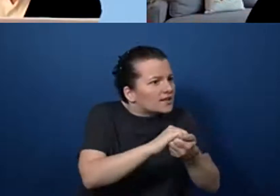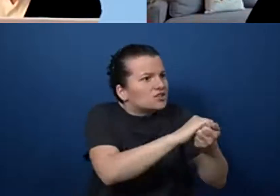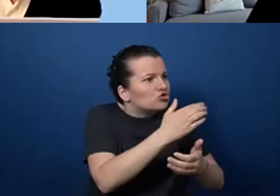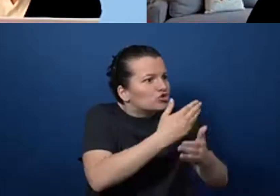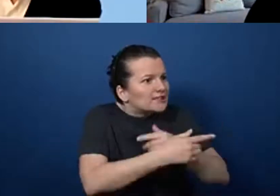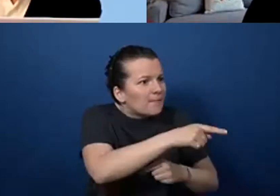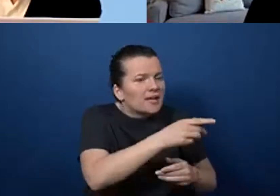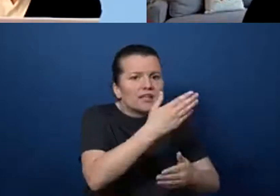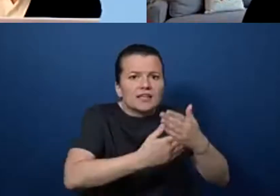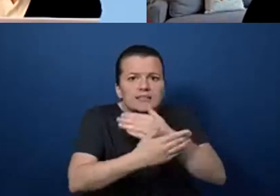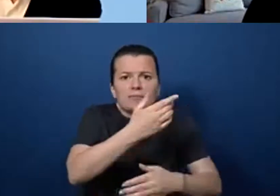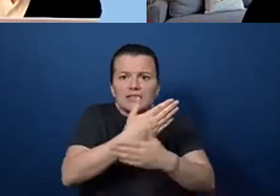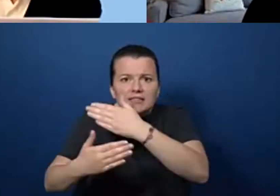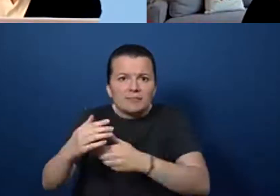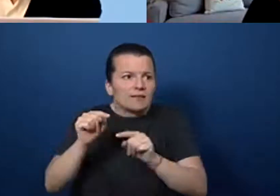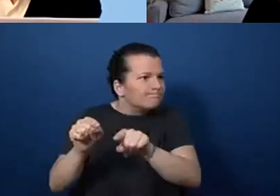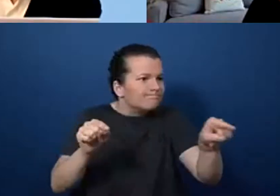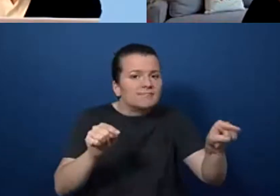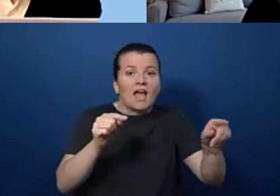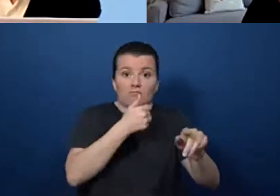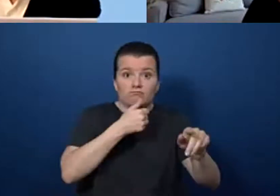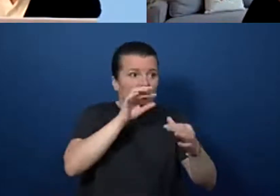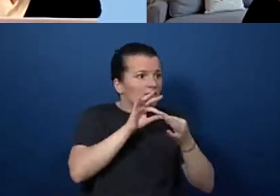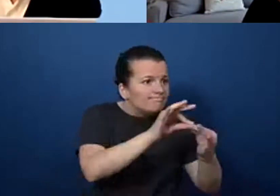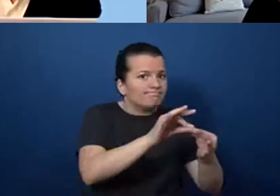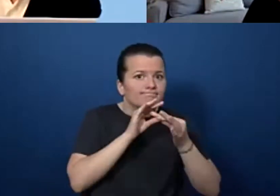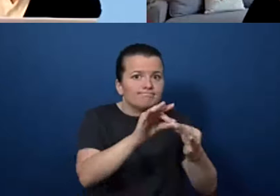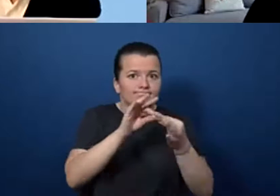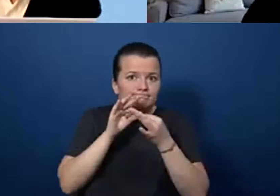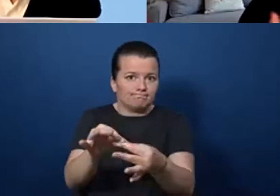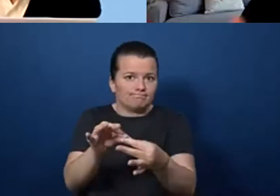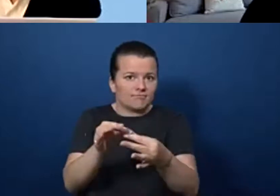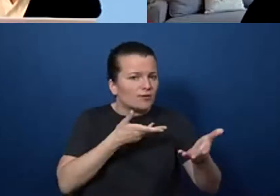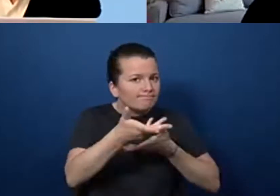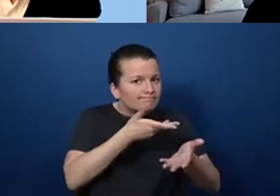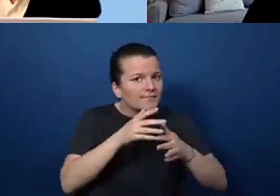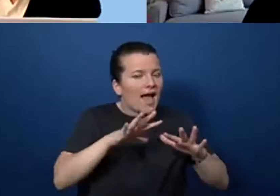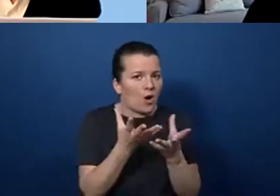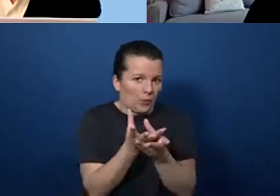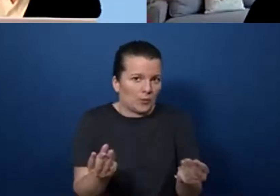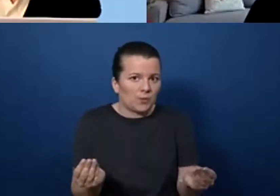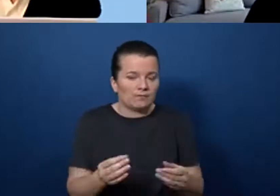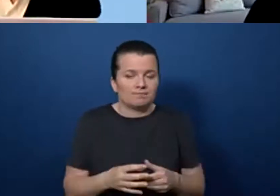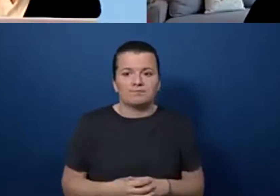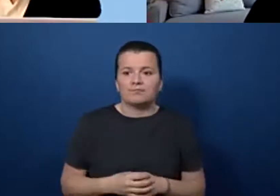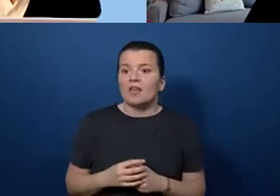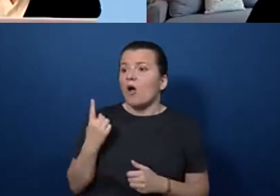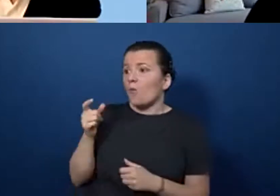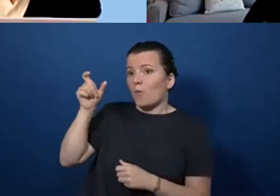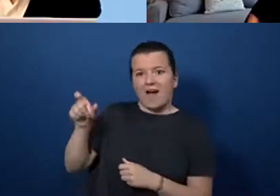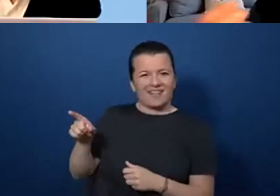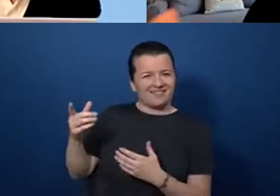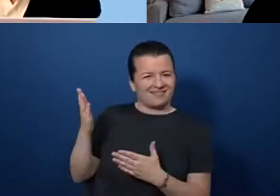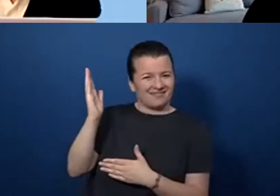their region. And among some of the stakeholders that we spoke to, the young gentleman who is an advocate for students with